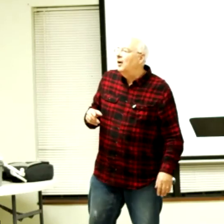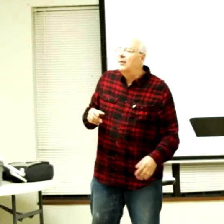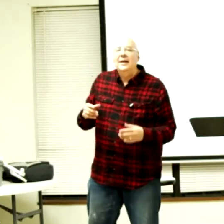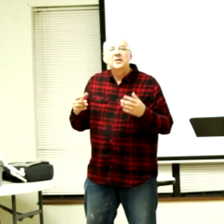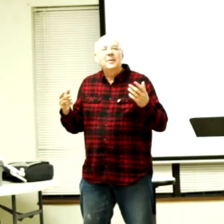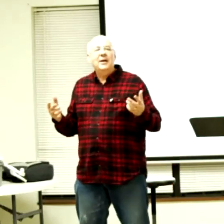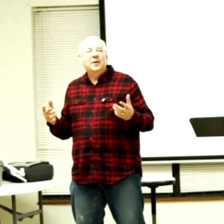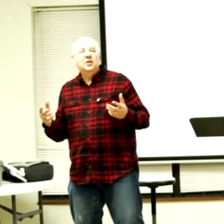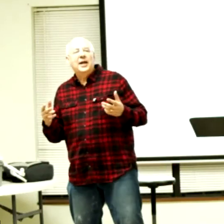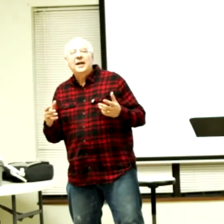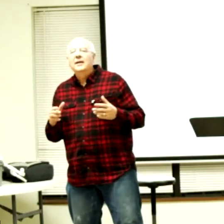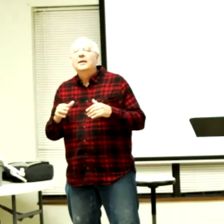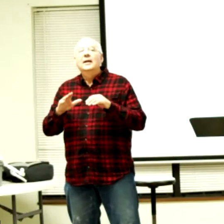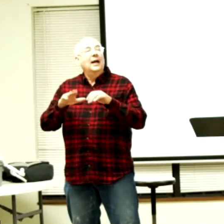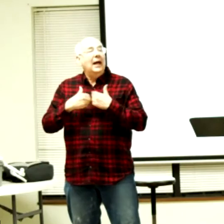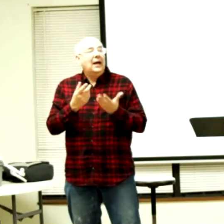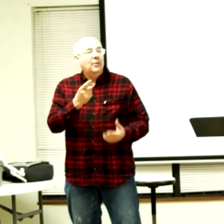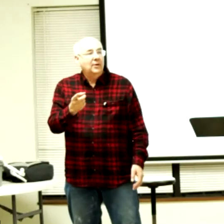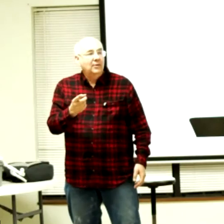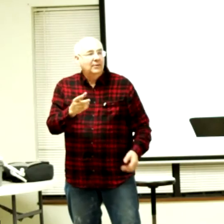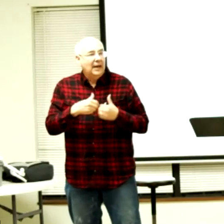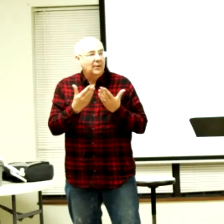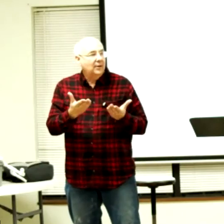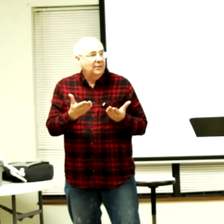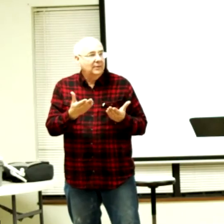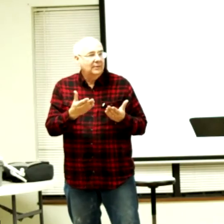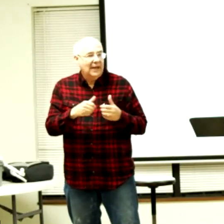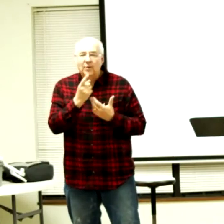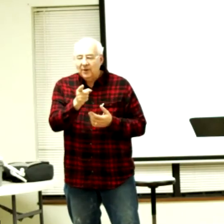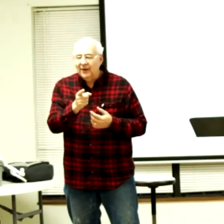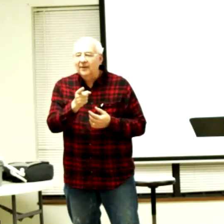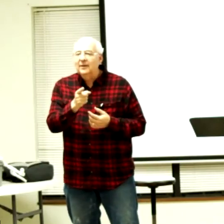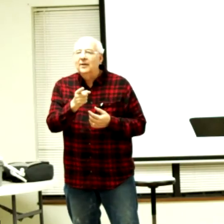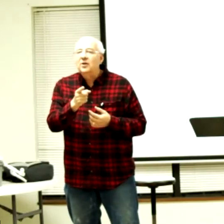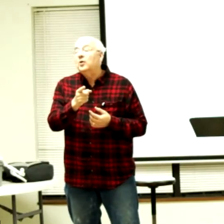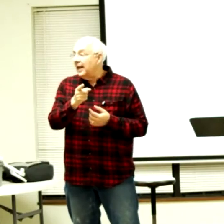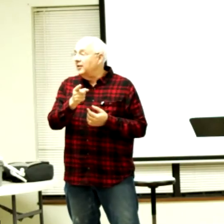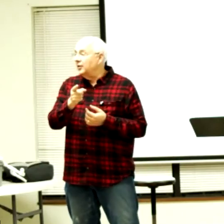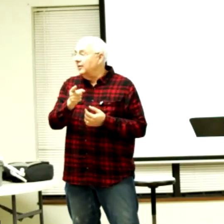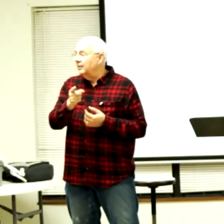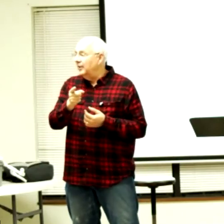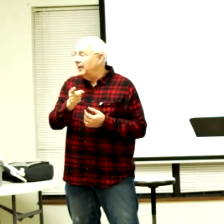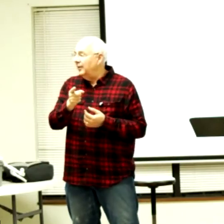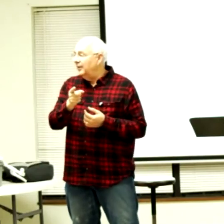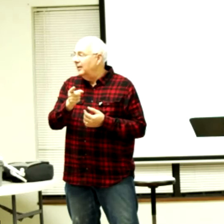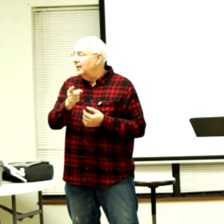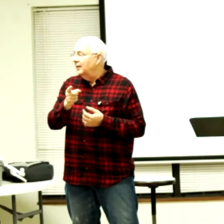So if somebody were to say, how are you? How are you? How are you, rather? You could answer with,